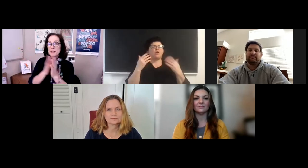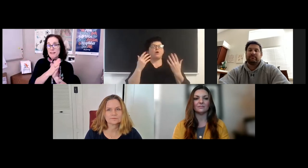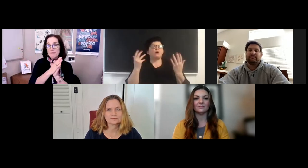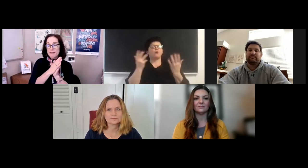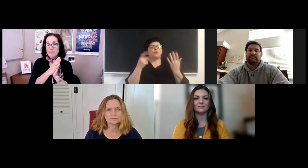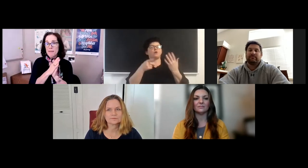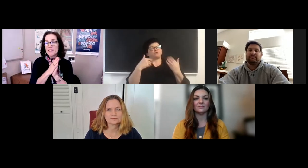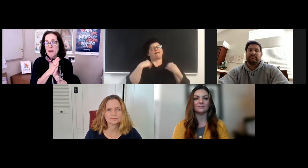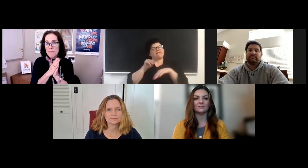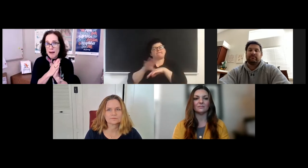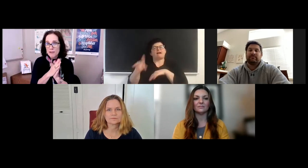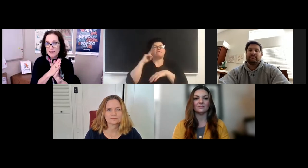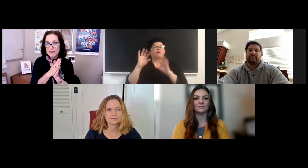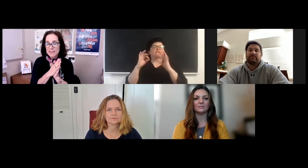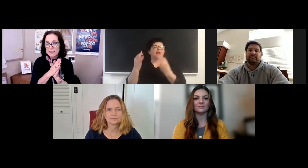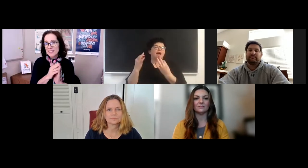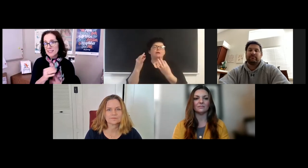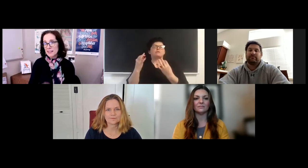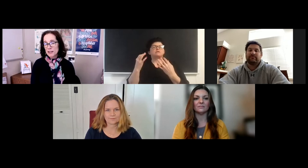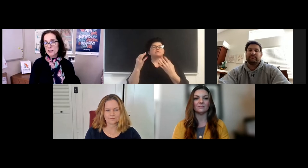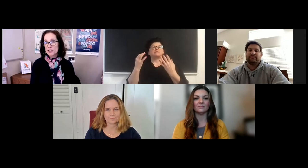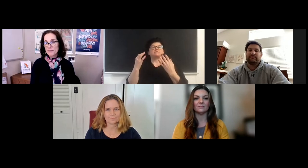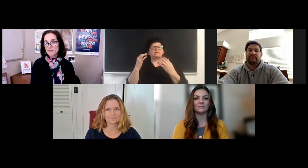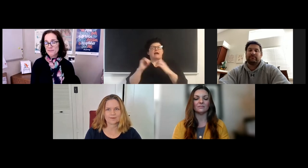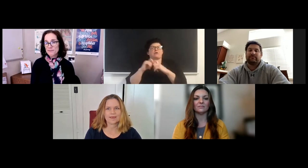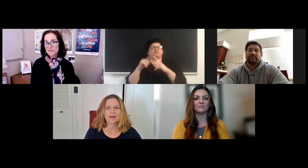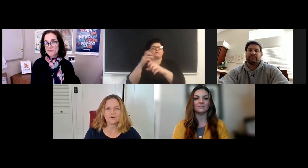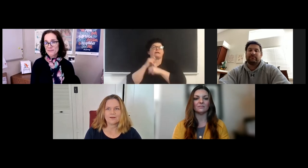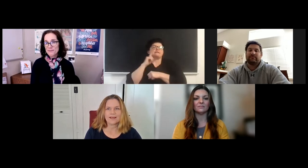advice do you have for families about getting a deaf coach?